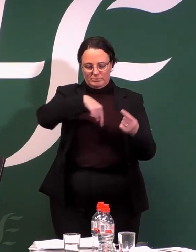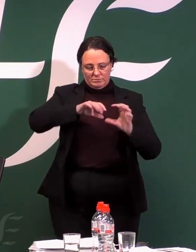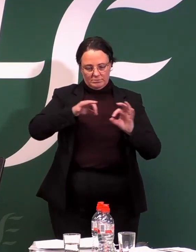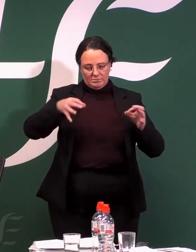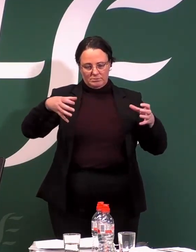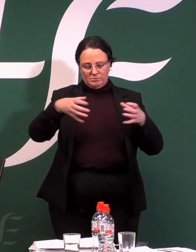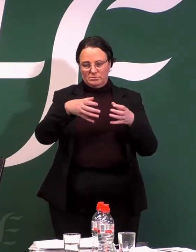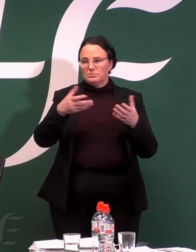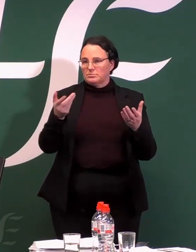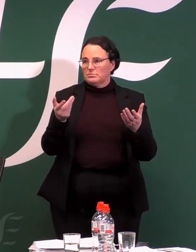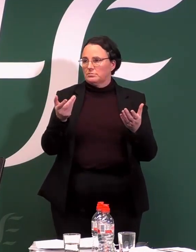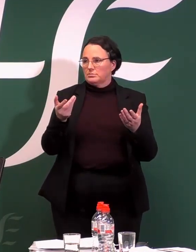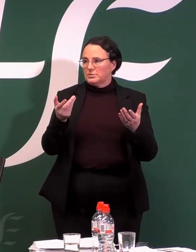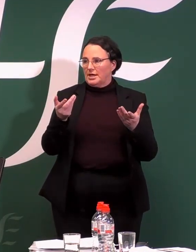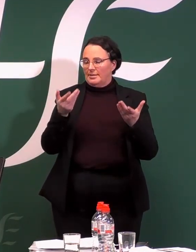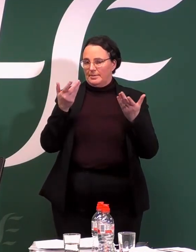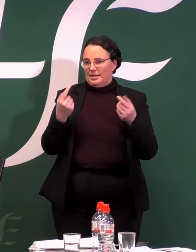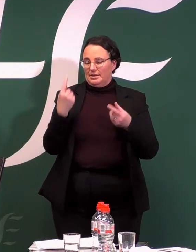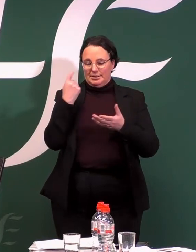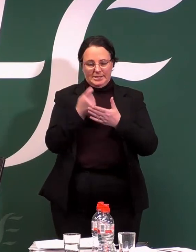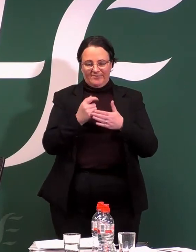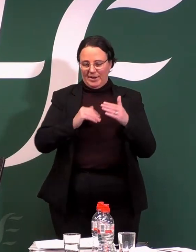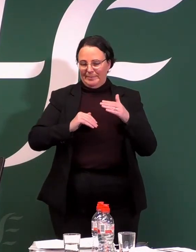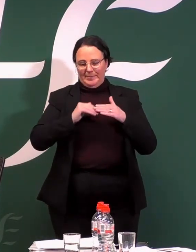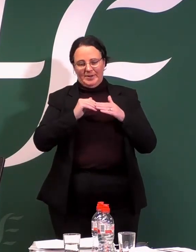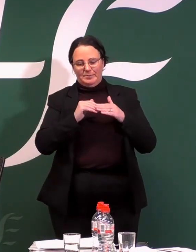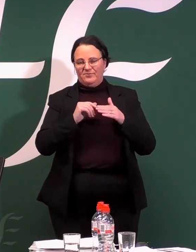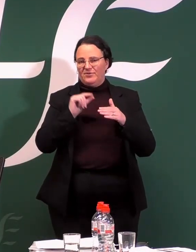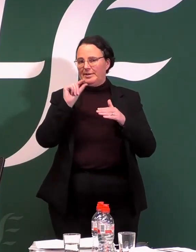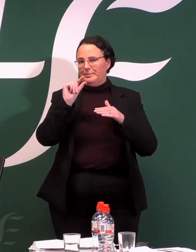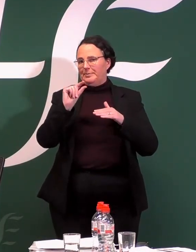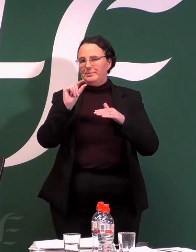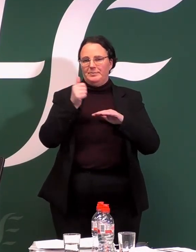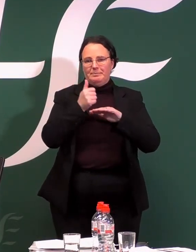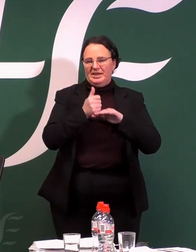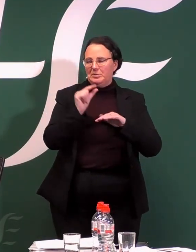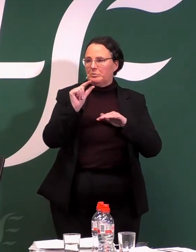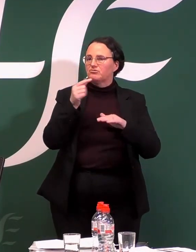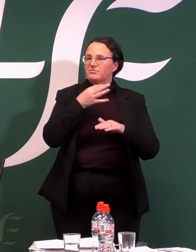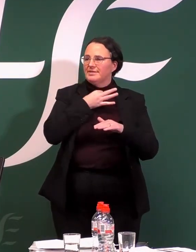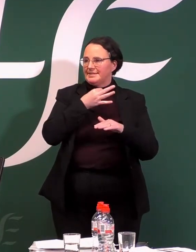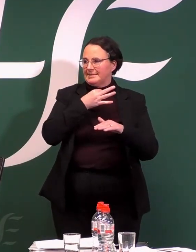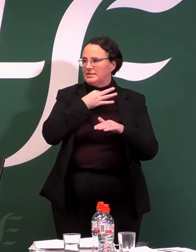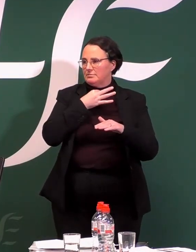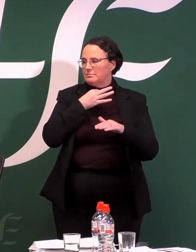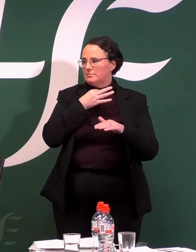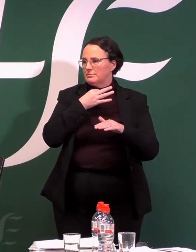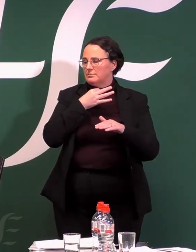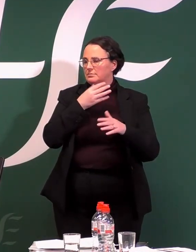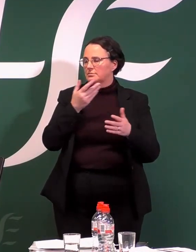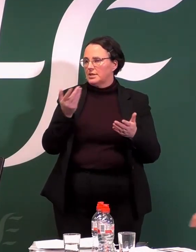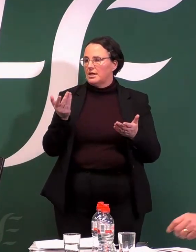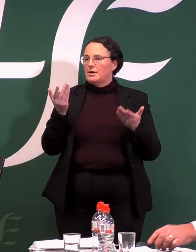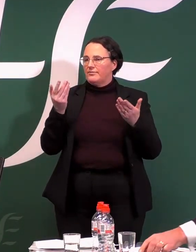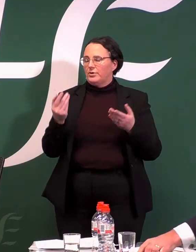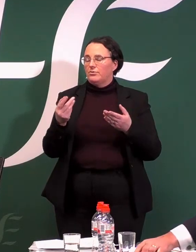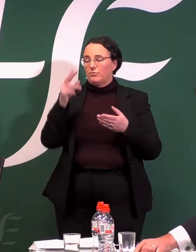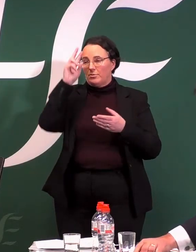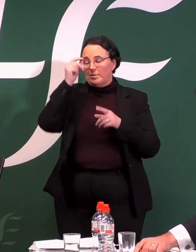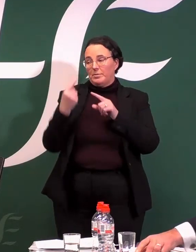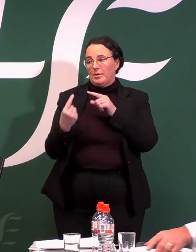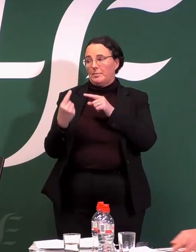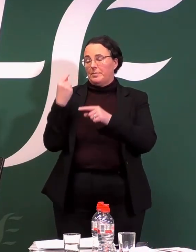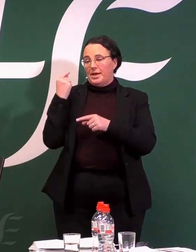whom the virus presented a very minimal risk, a very low risk indeed. So if you remember back to September, there